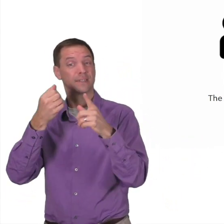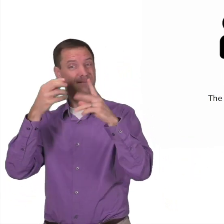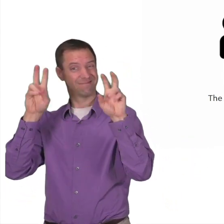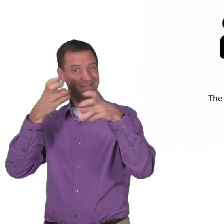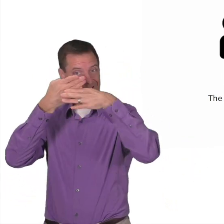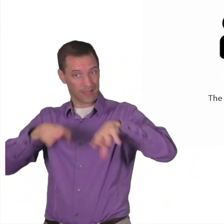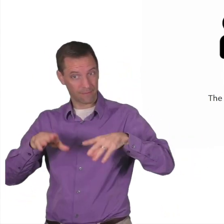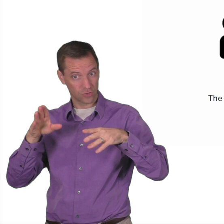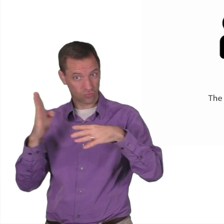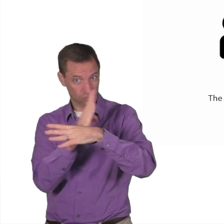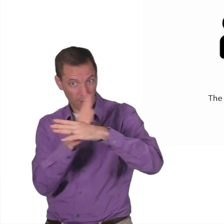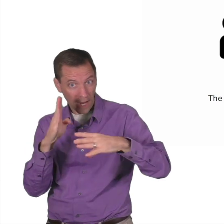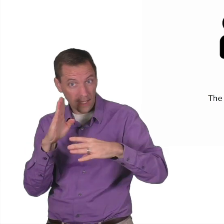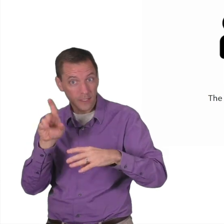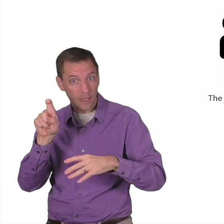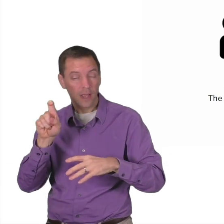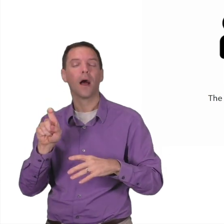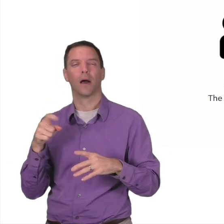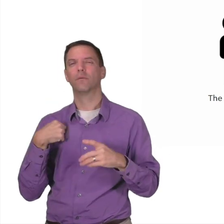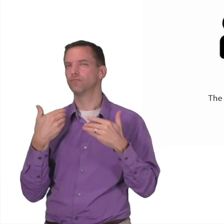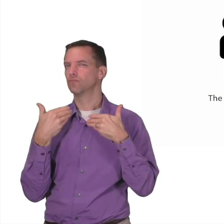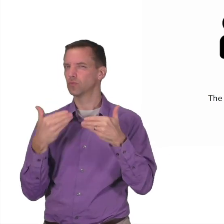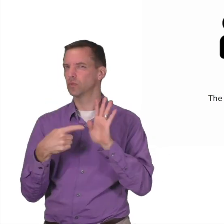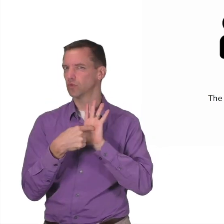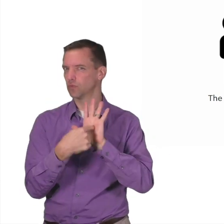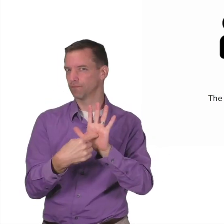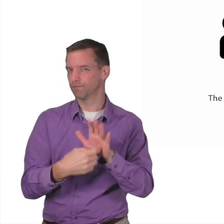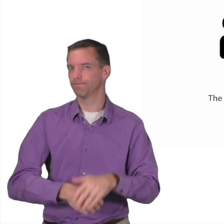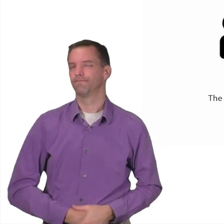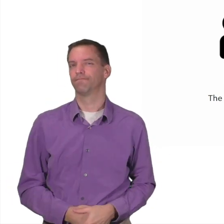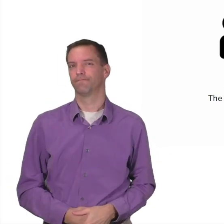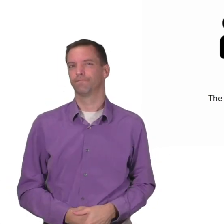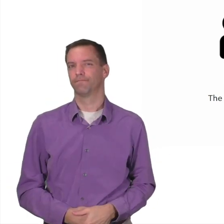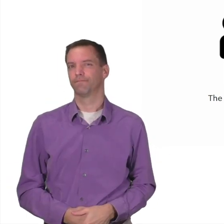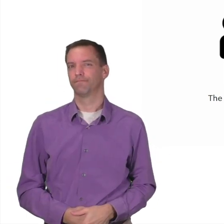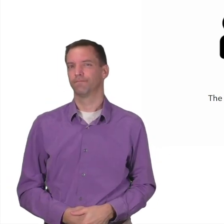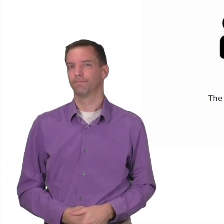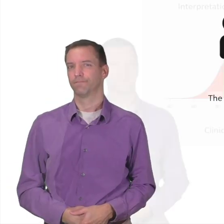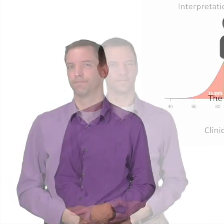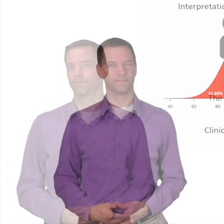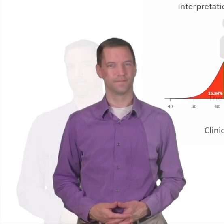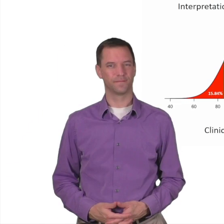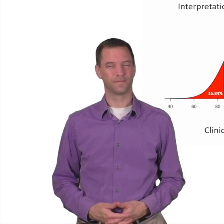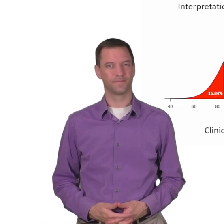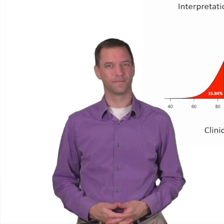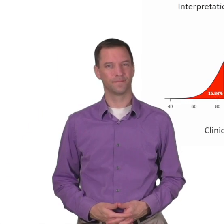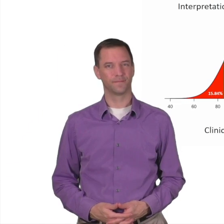So now how does that impact the definition of the average range? Let me show you.